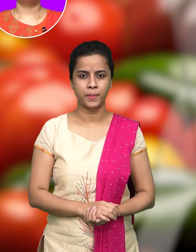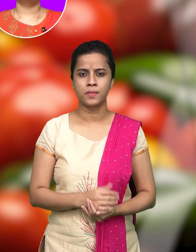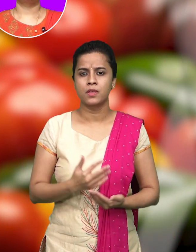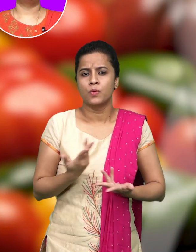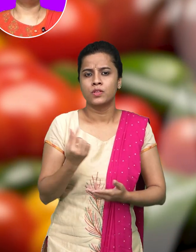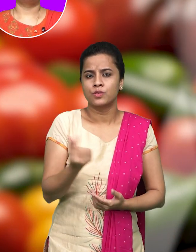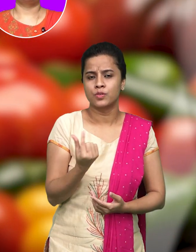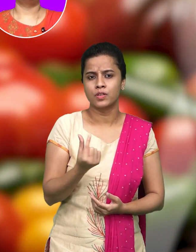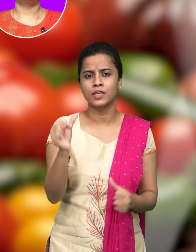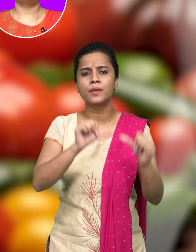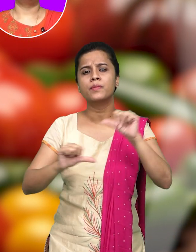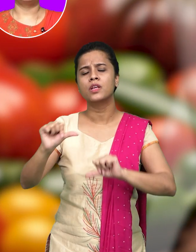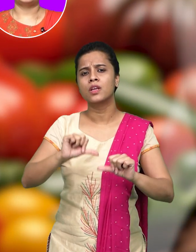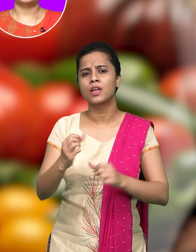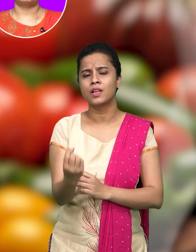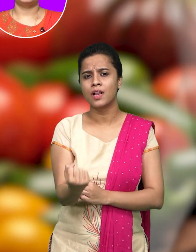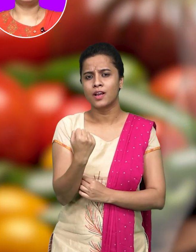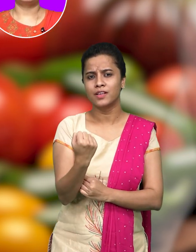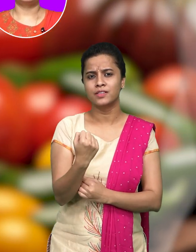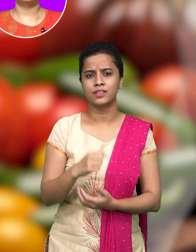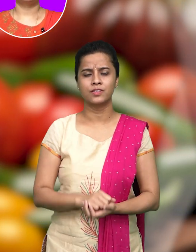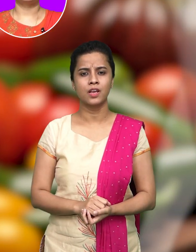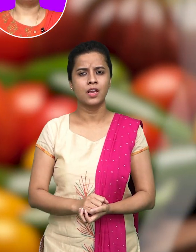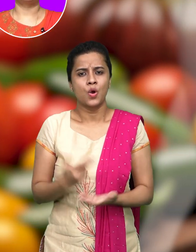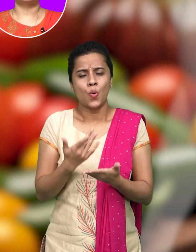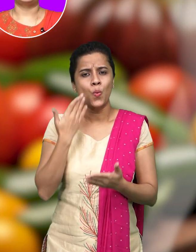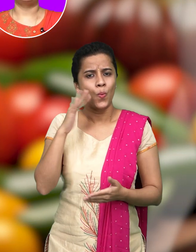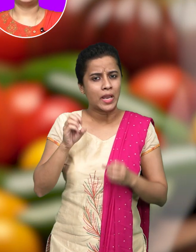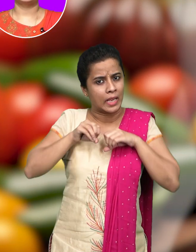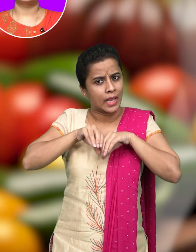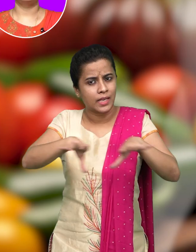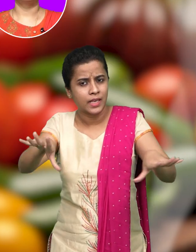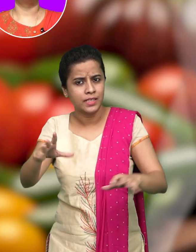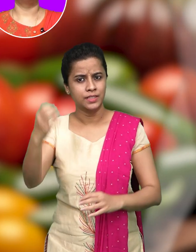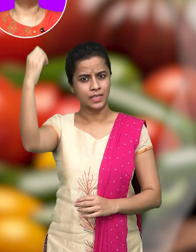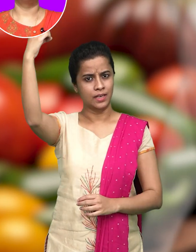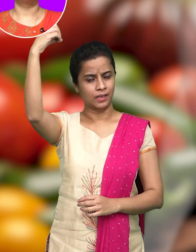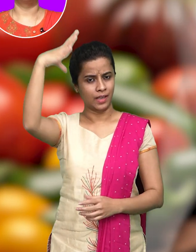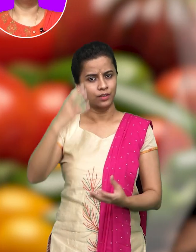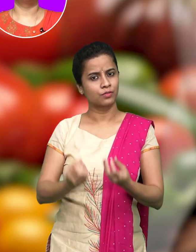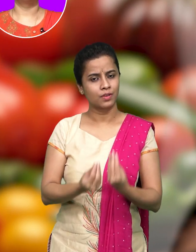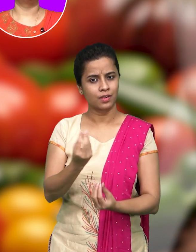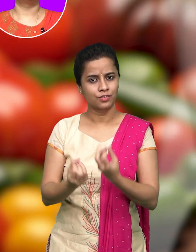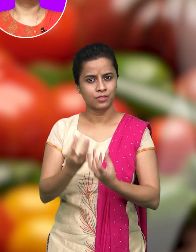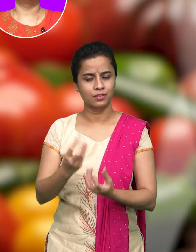What is the use of chemical energy that has been released during the light reaction?